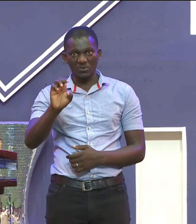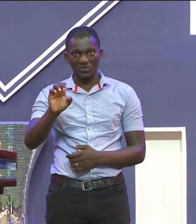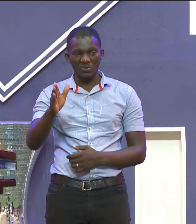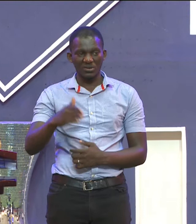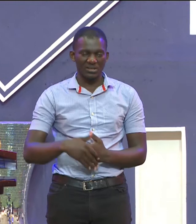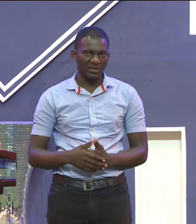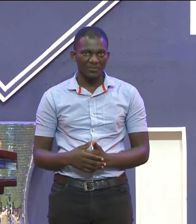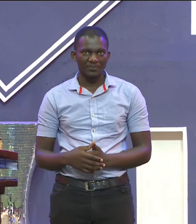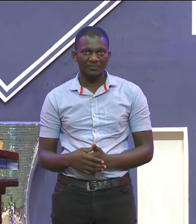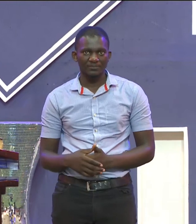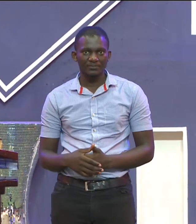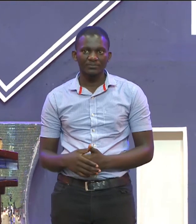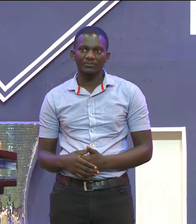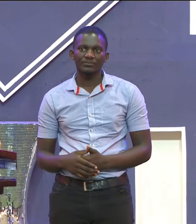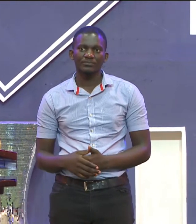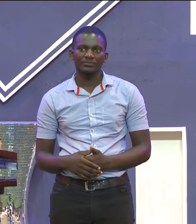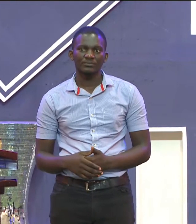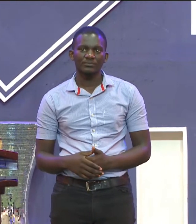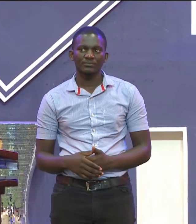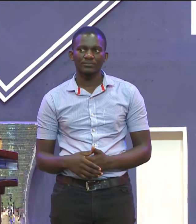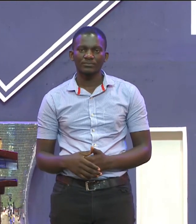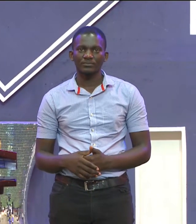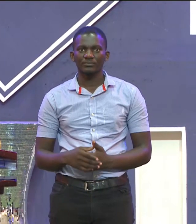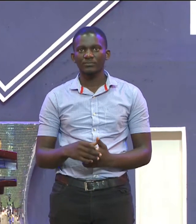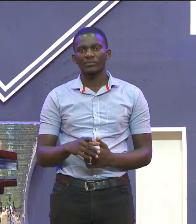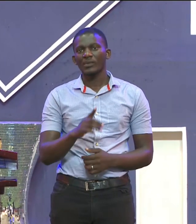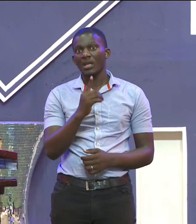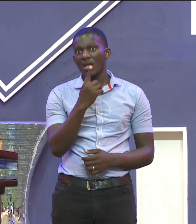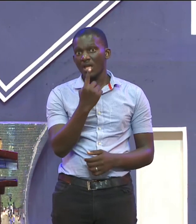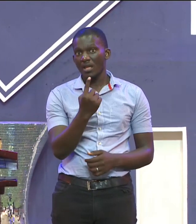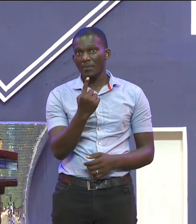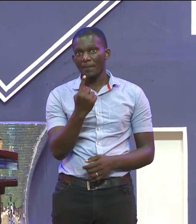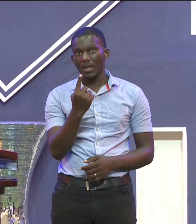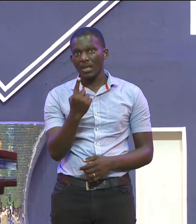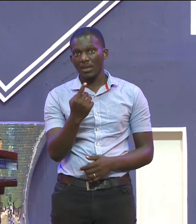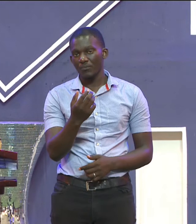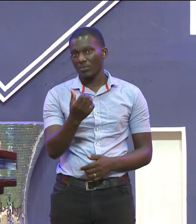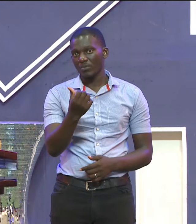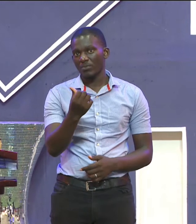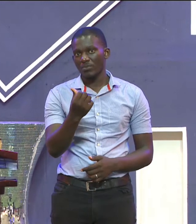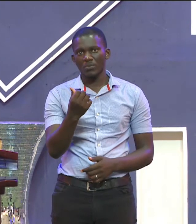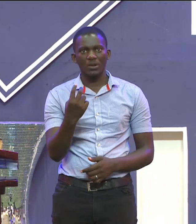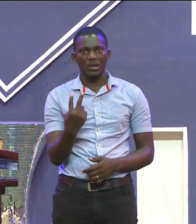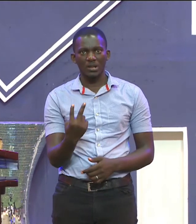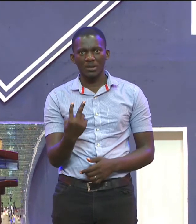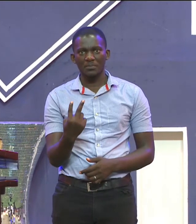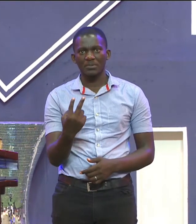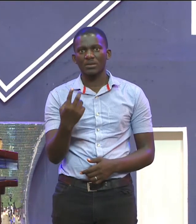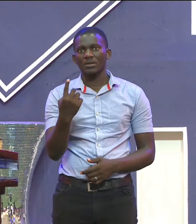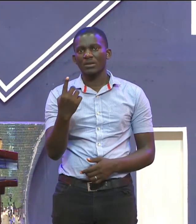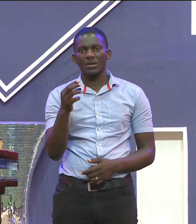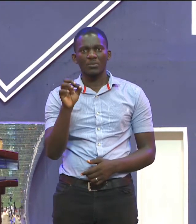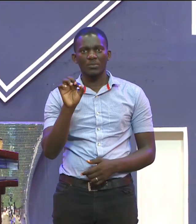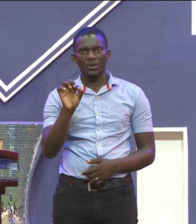the merchant code of Airtel is emu mukaga biri emu